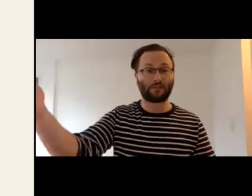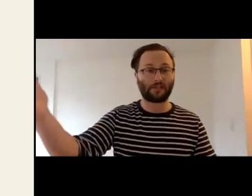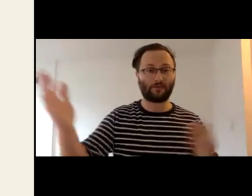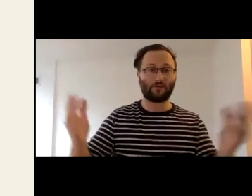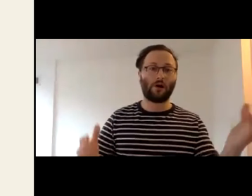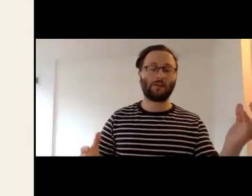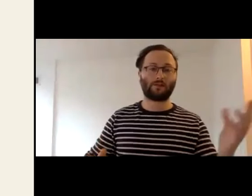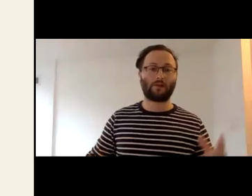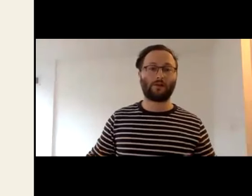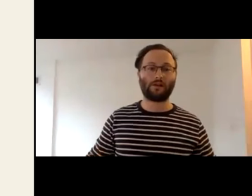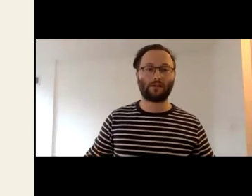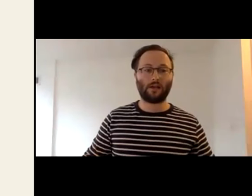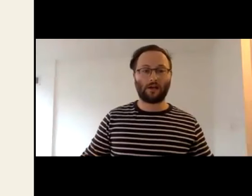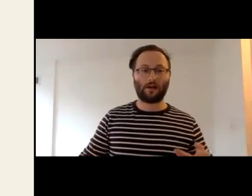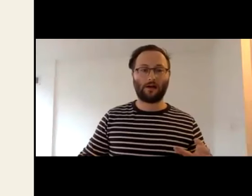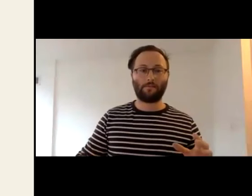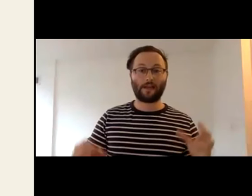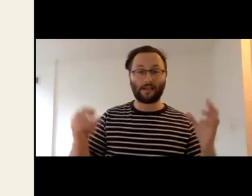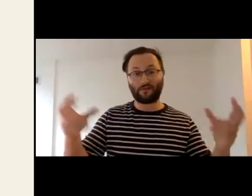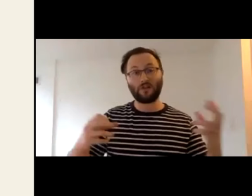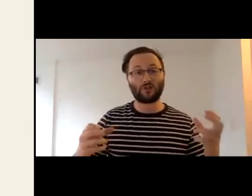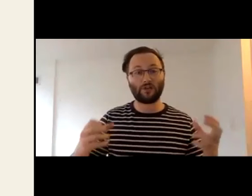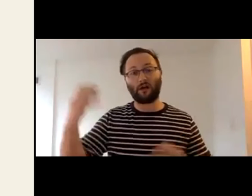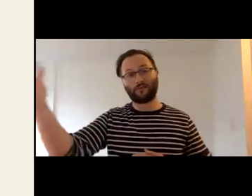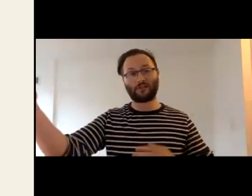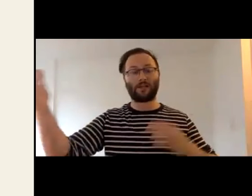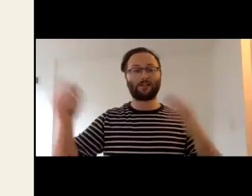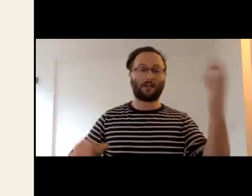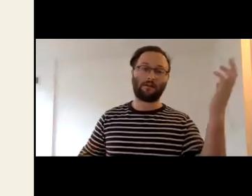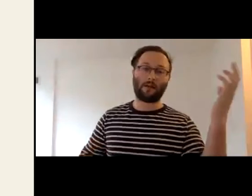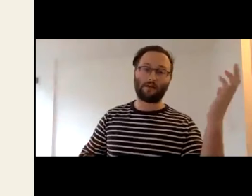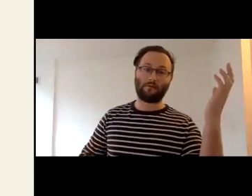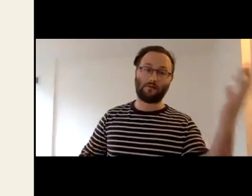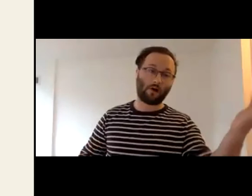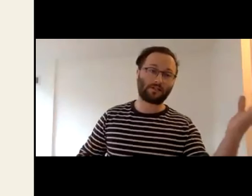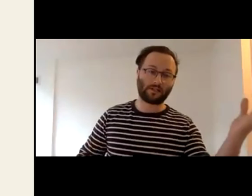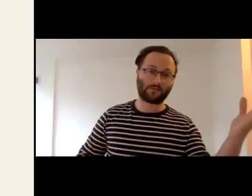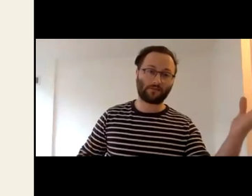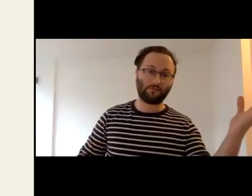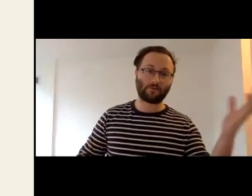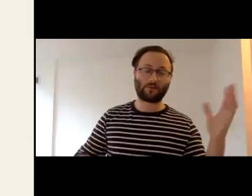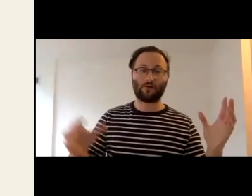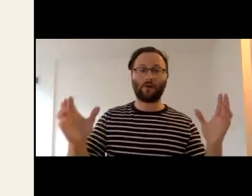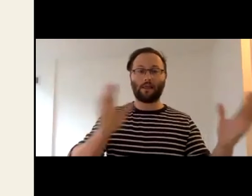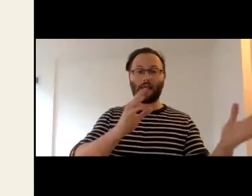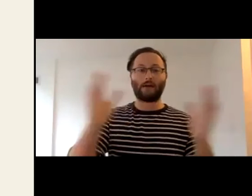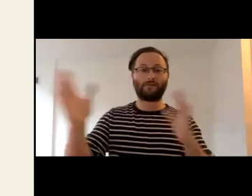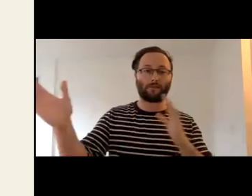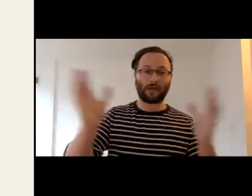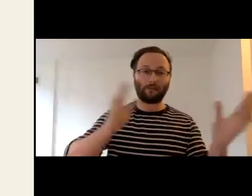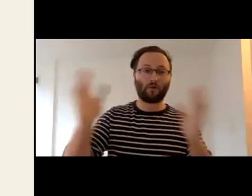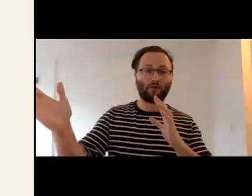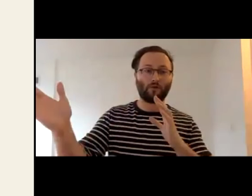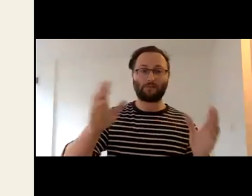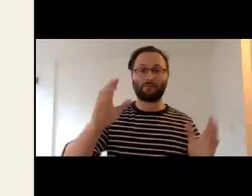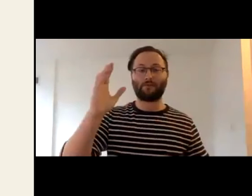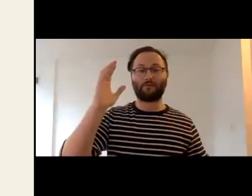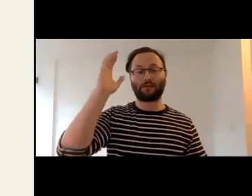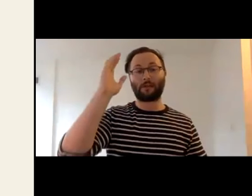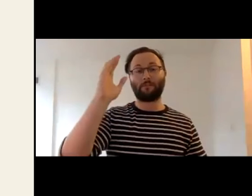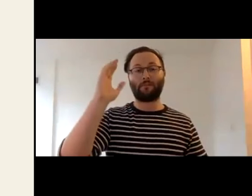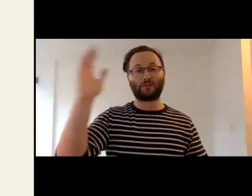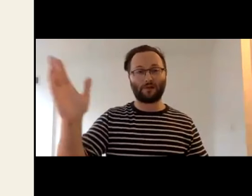they're successful or not. So there is a definition of success and not successful. So they have some type of goal, some